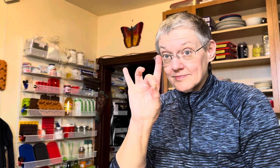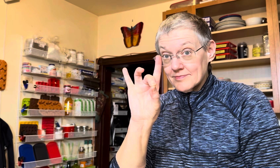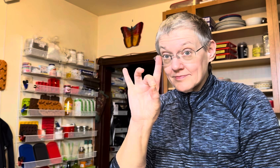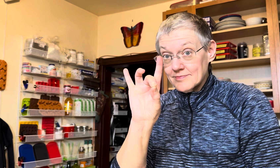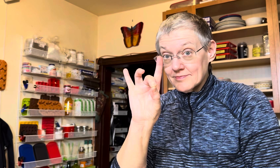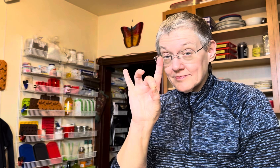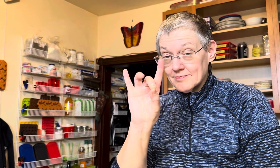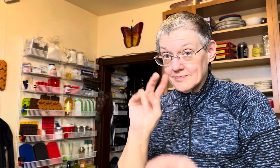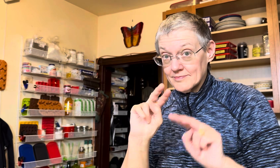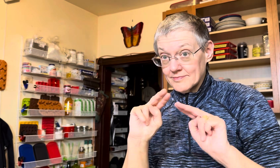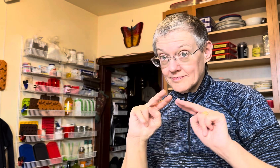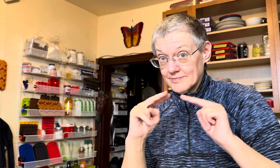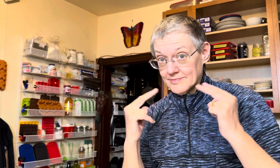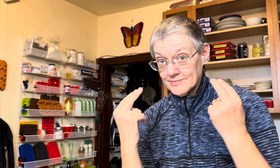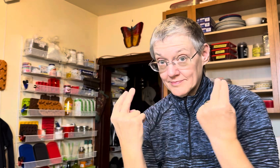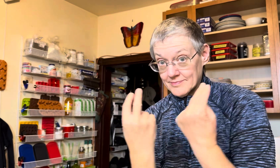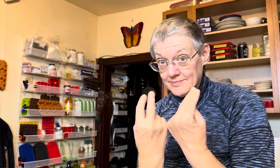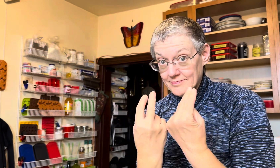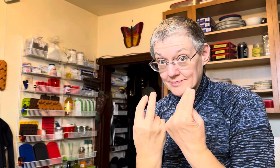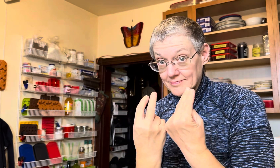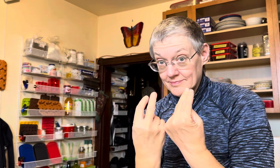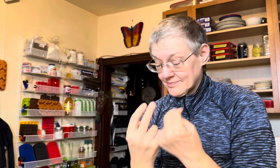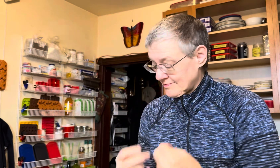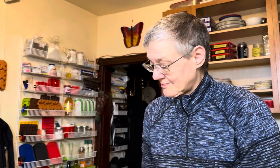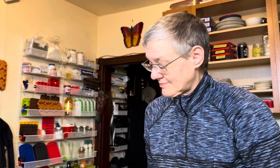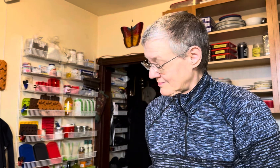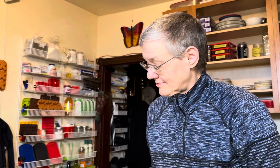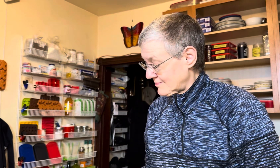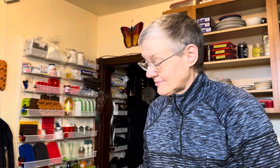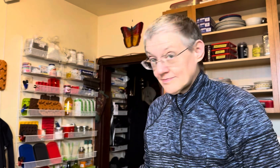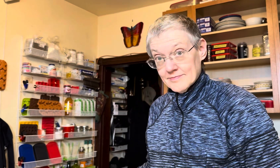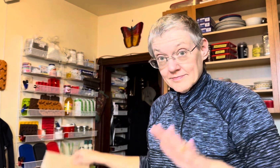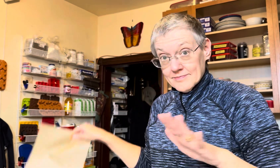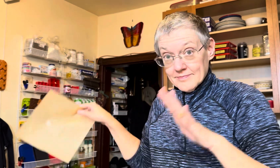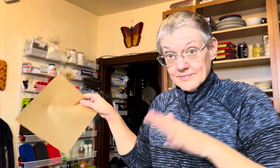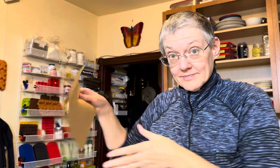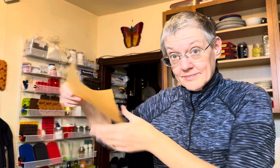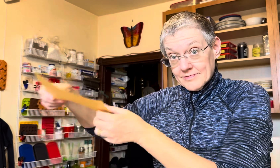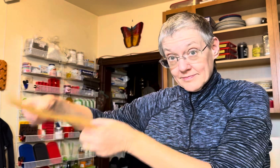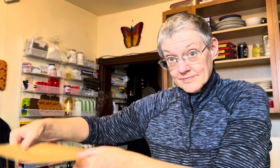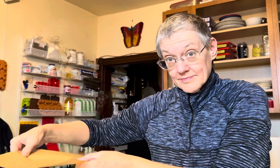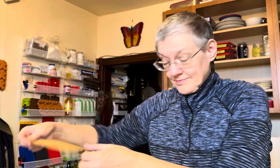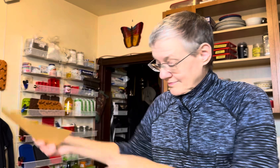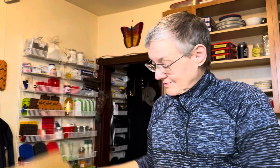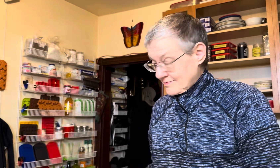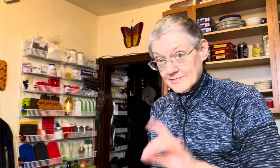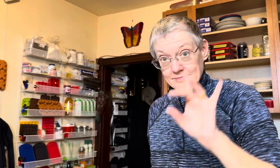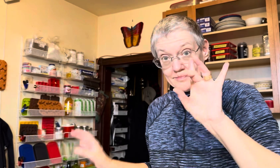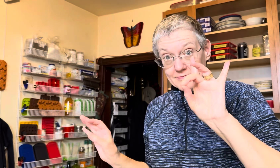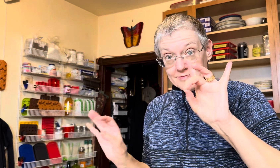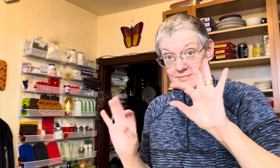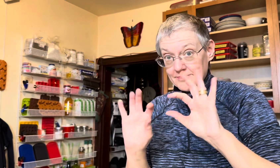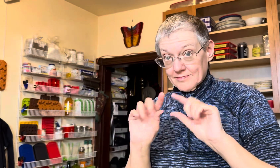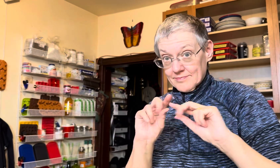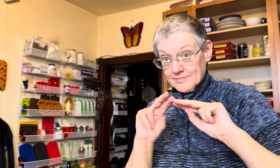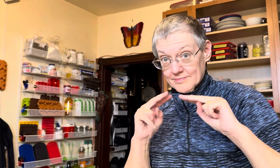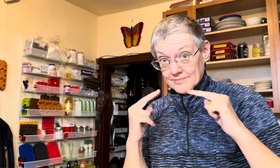I'm going to put 8 triangles on the paper. Top that with a paper. 8 more